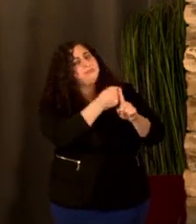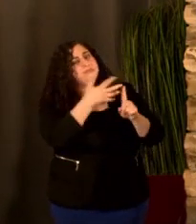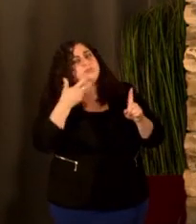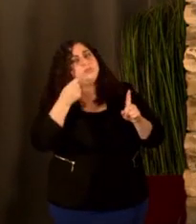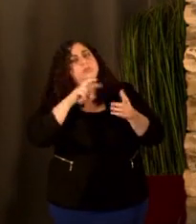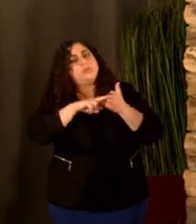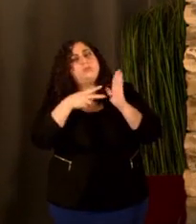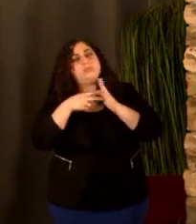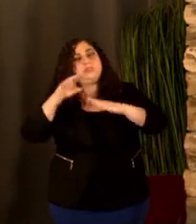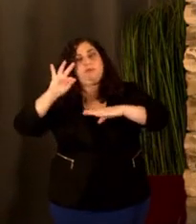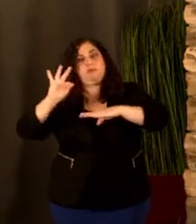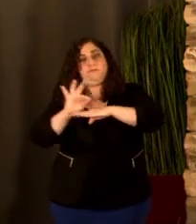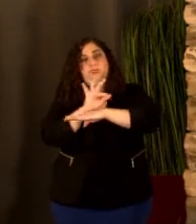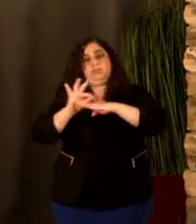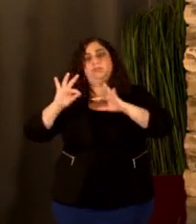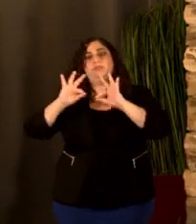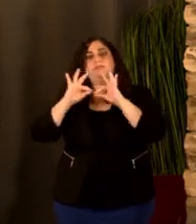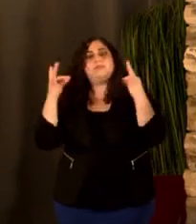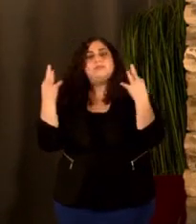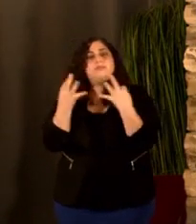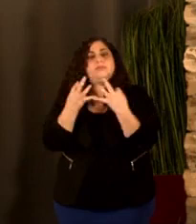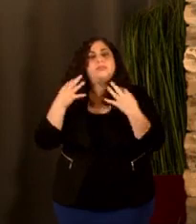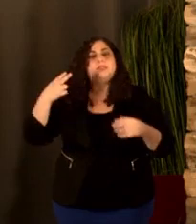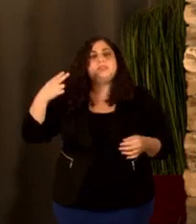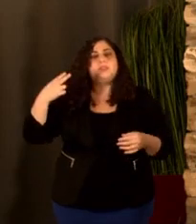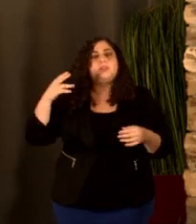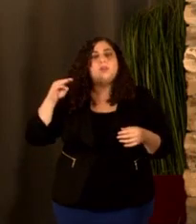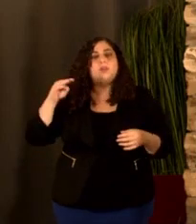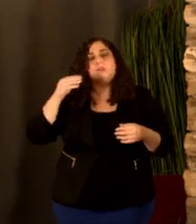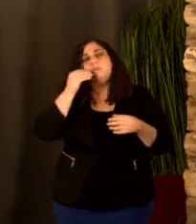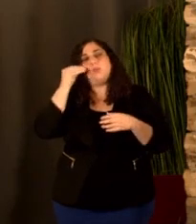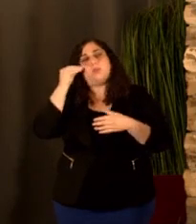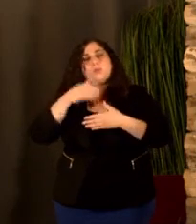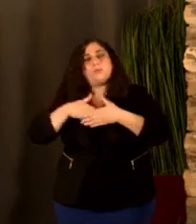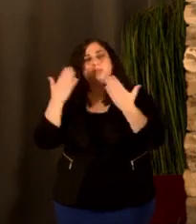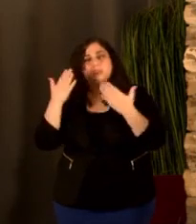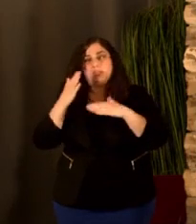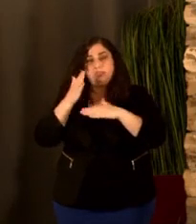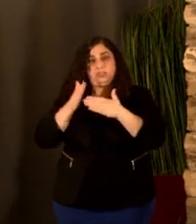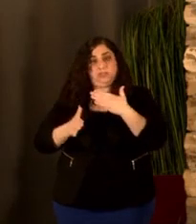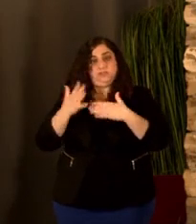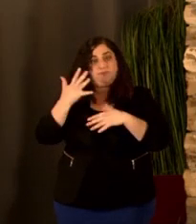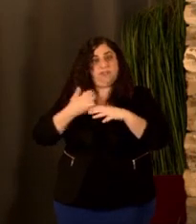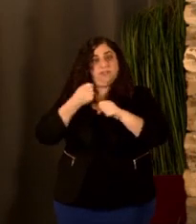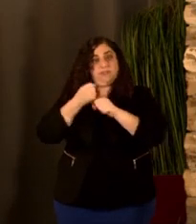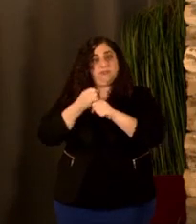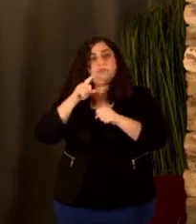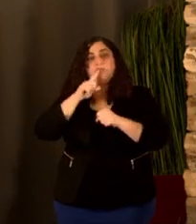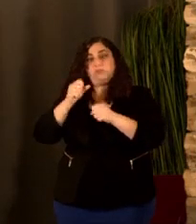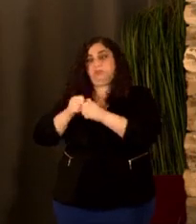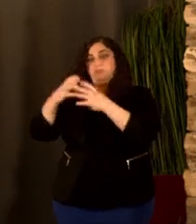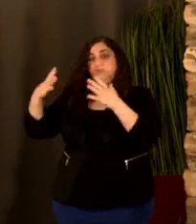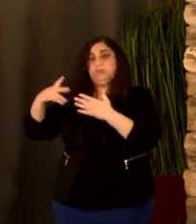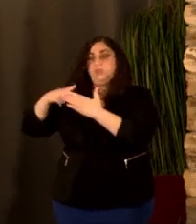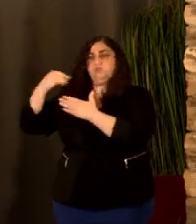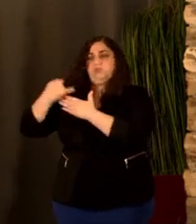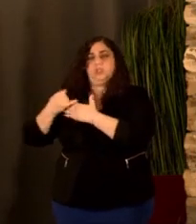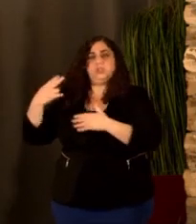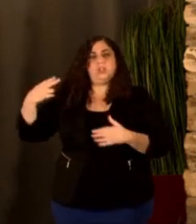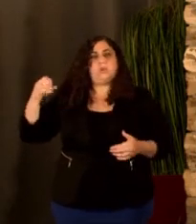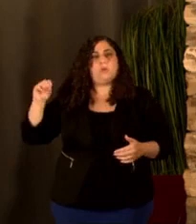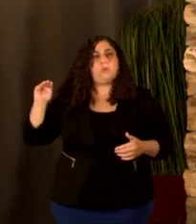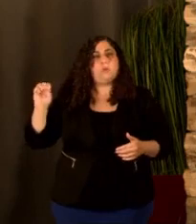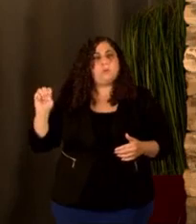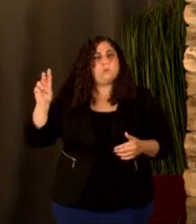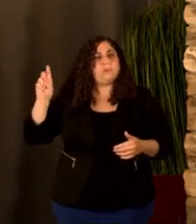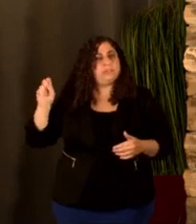functionally end family homelessness in 5 years. And does expanding Project Home Key mean returning to the usual way of getting approvals to